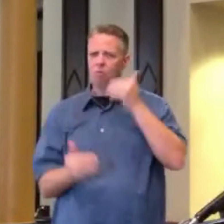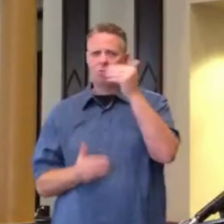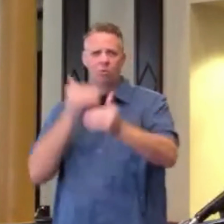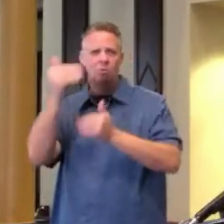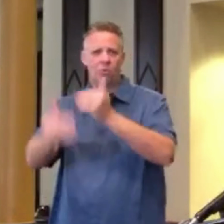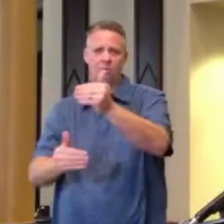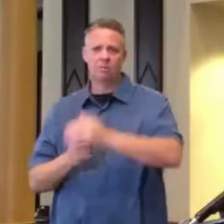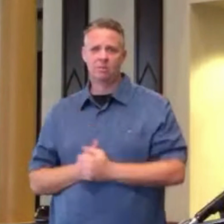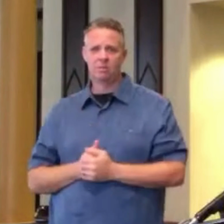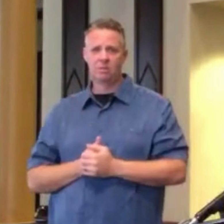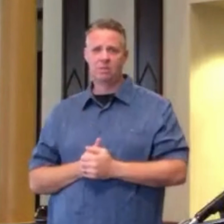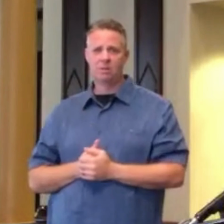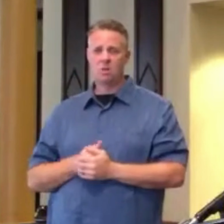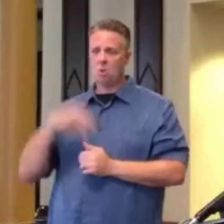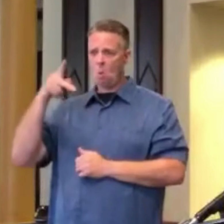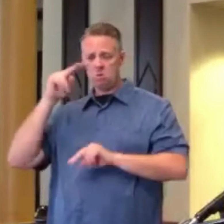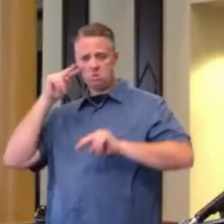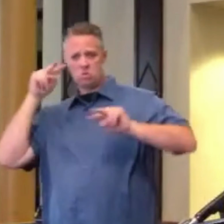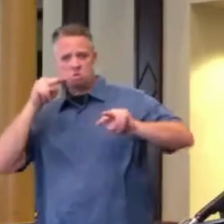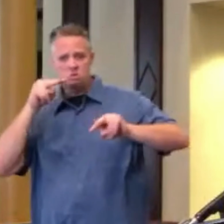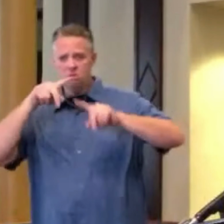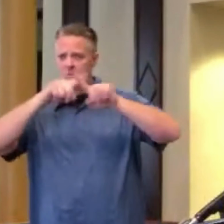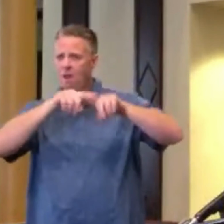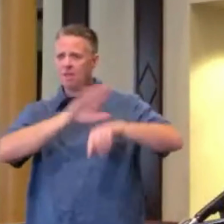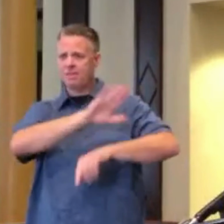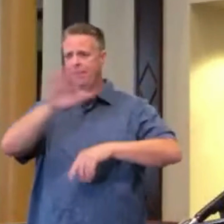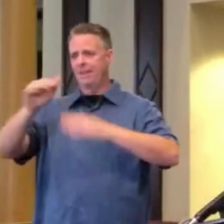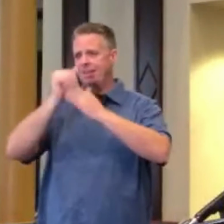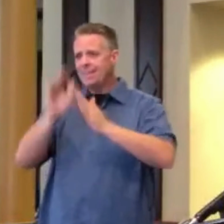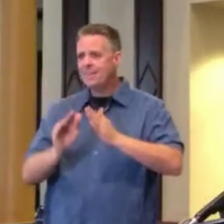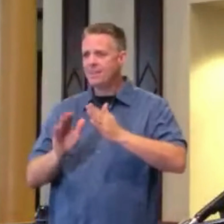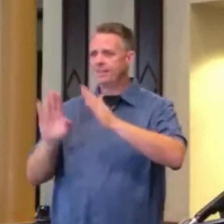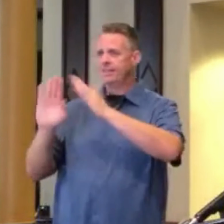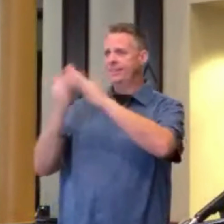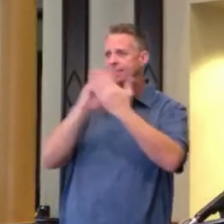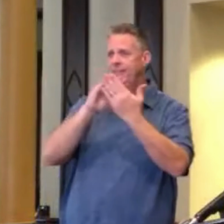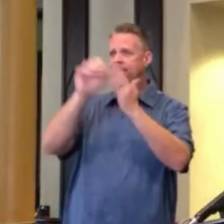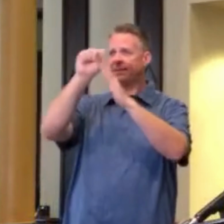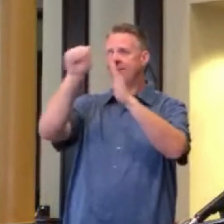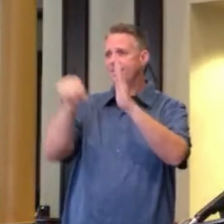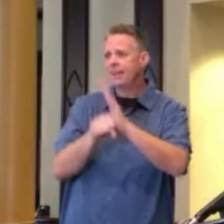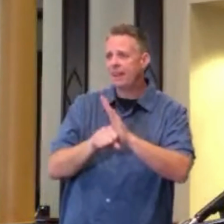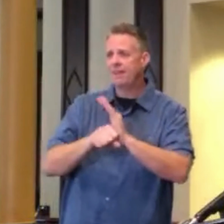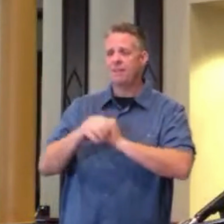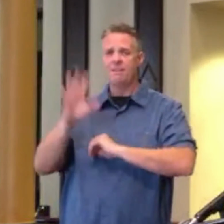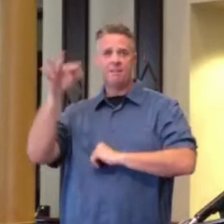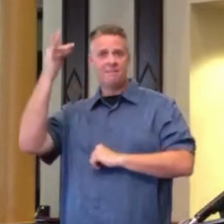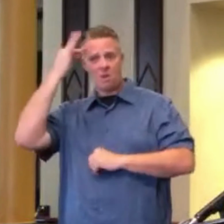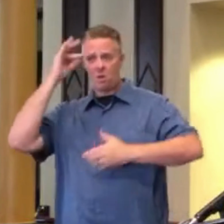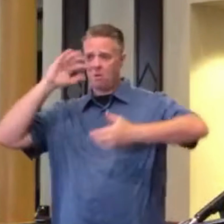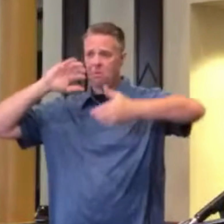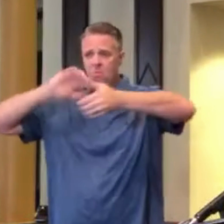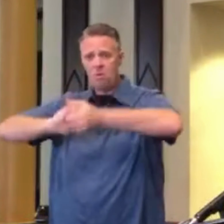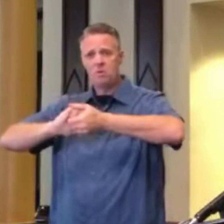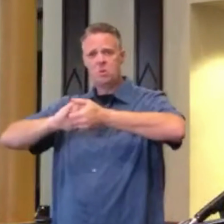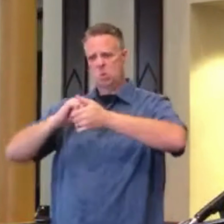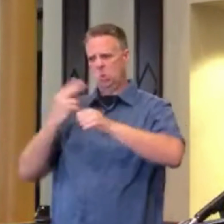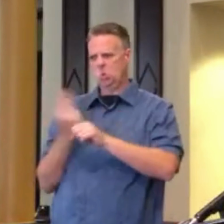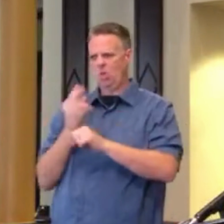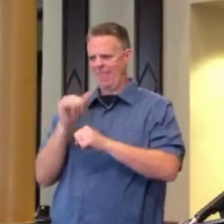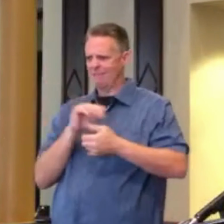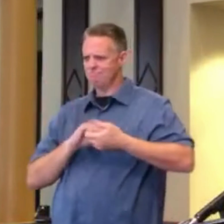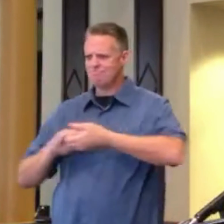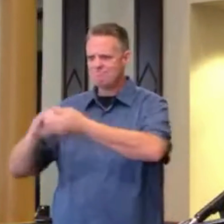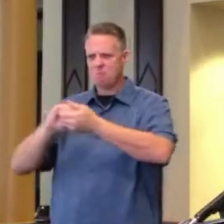Portland is counting on its leaders, the city, the county, the state, our federal partners, to partner and use the